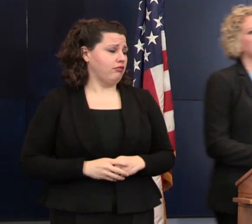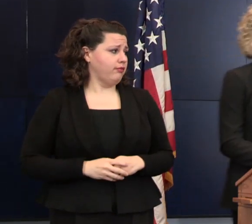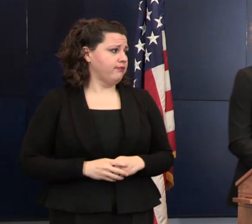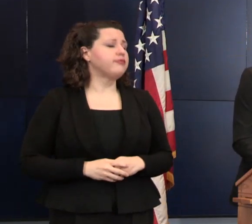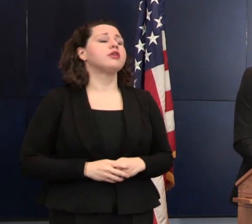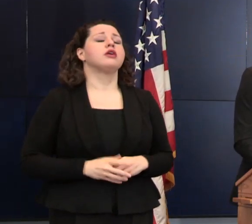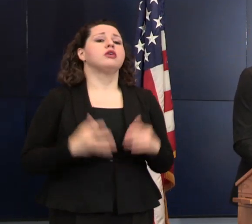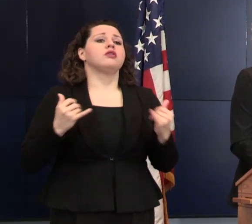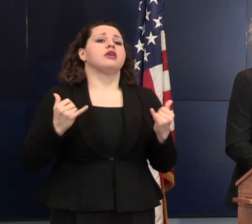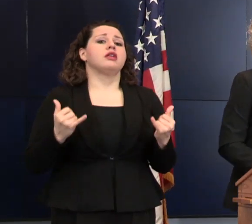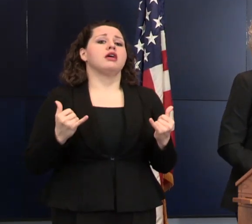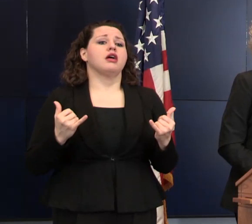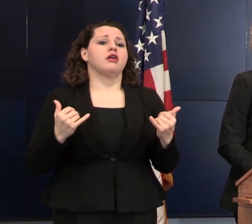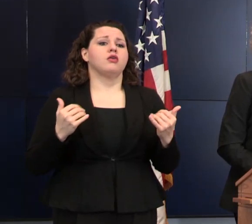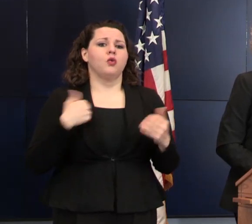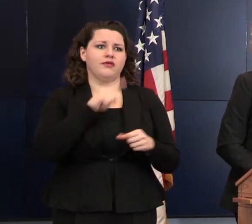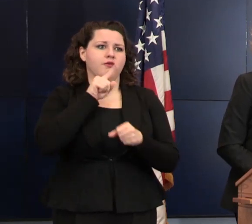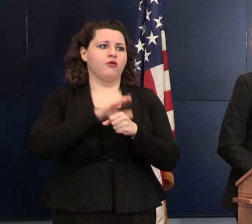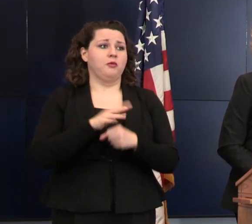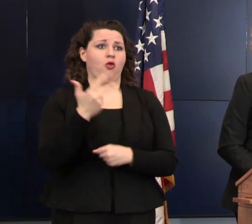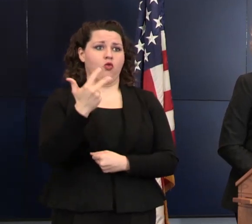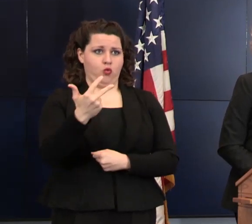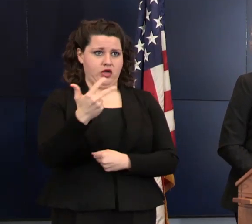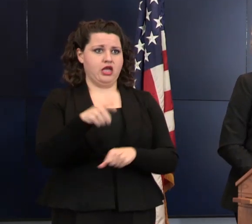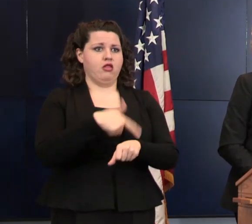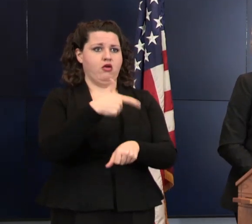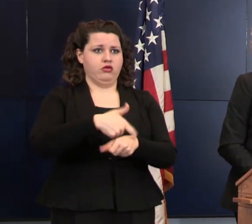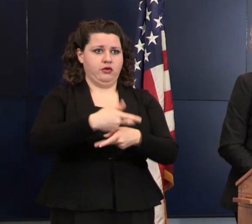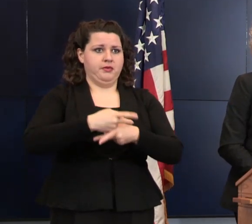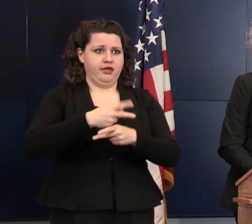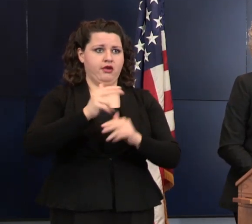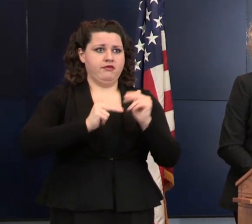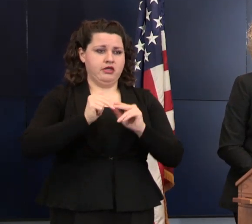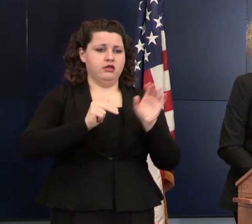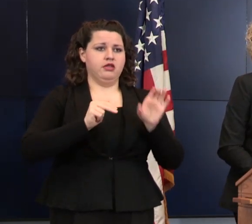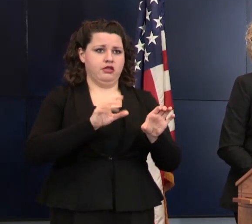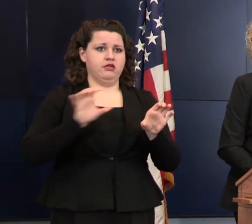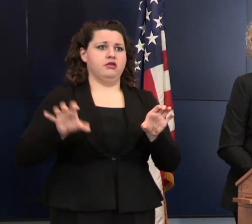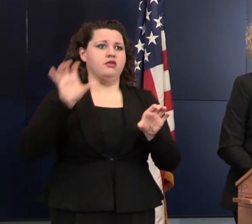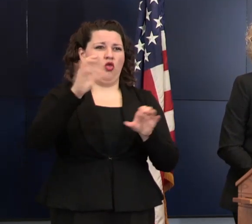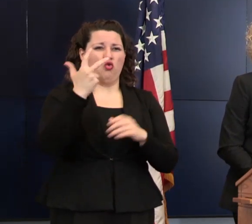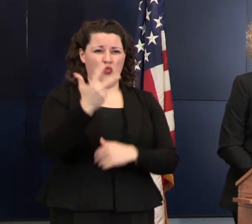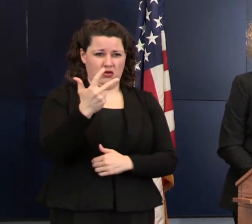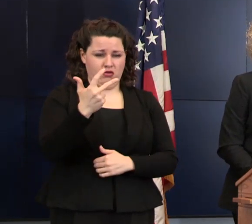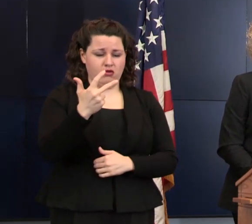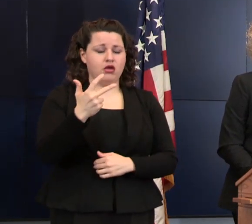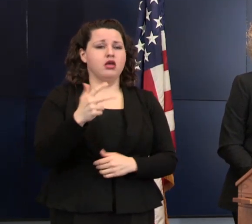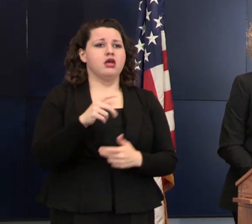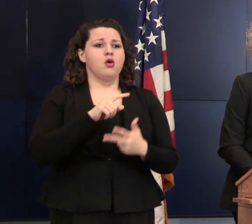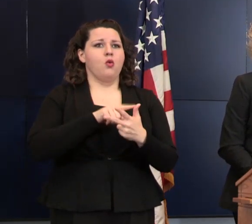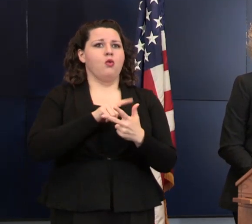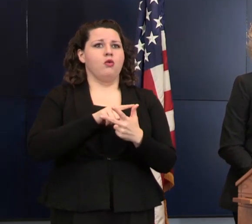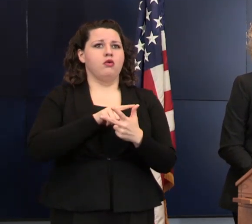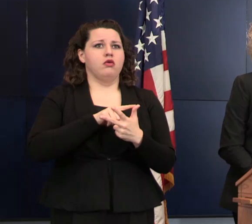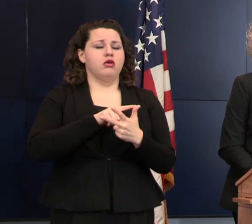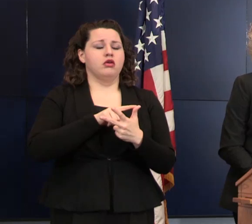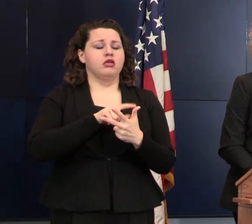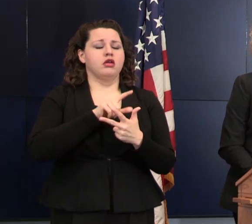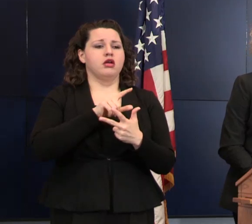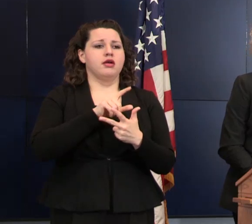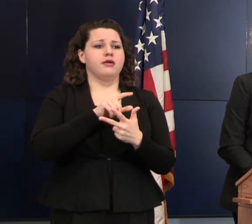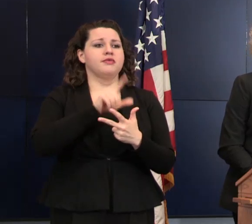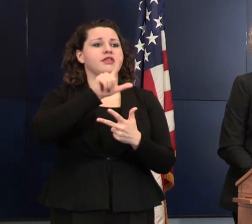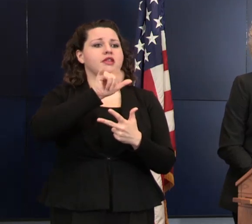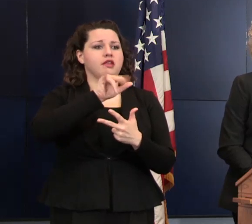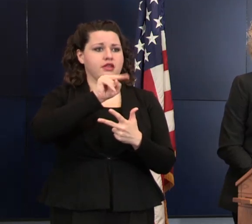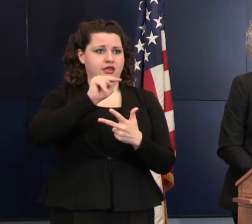Yeah, currently we have confirmed 3 long-term care facility outbreaks. There's one in